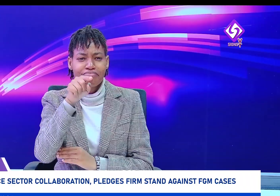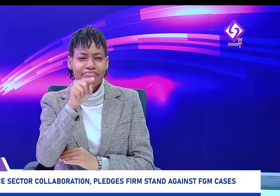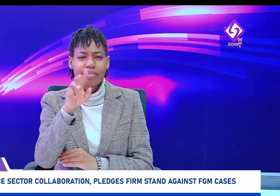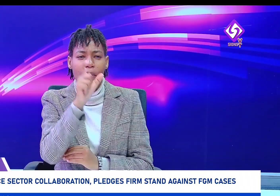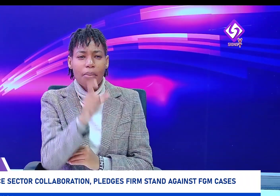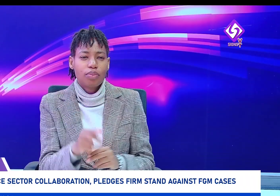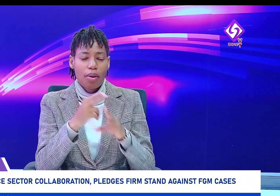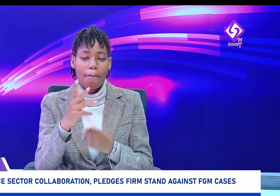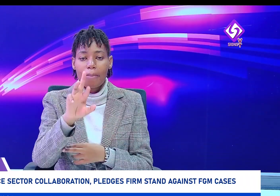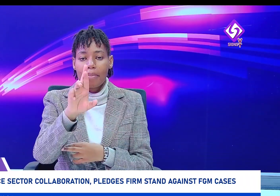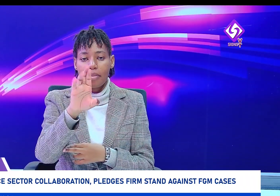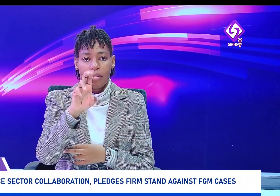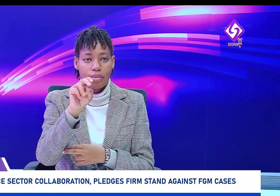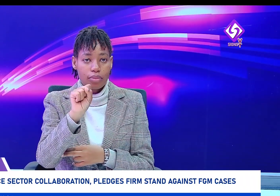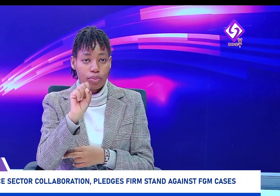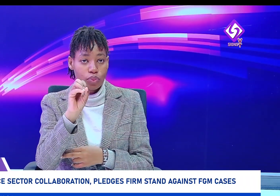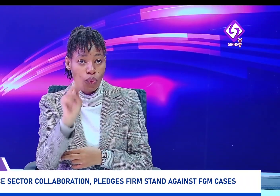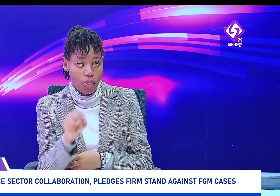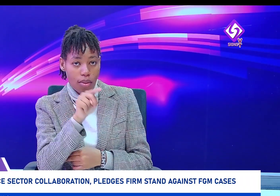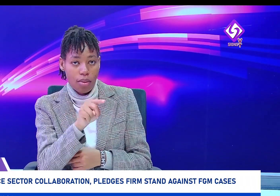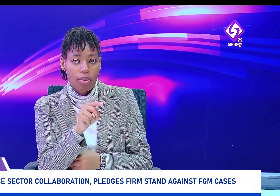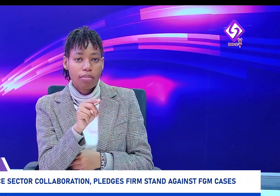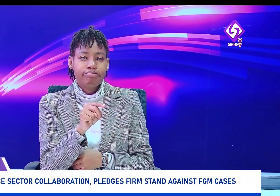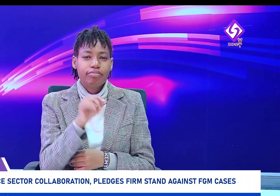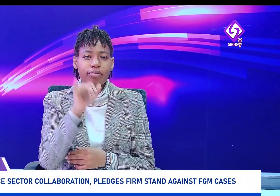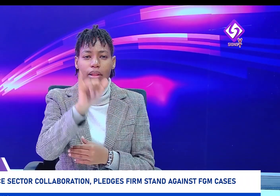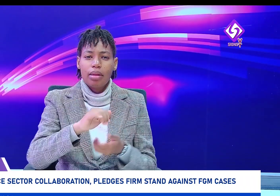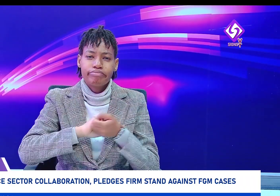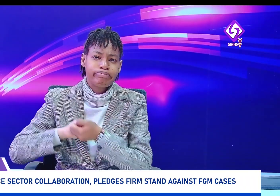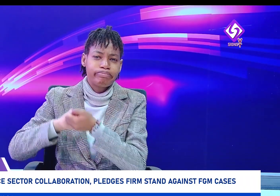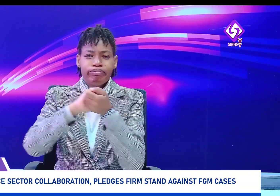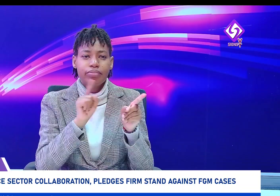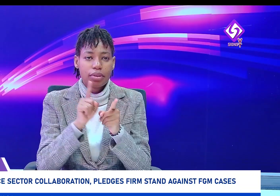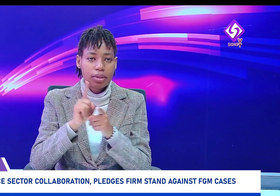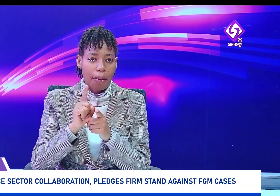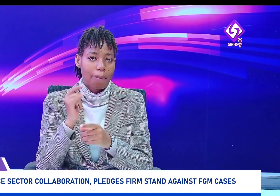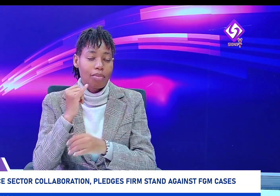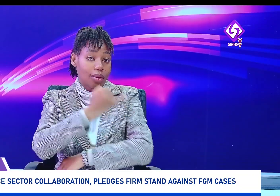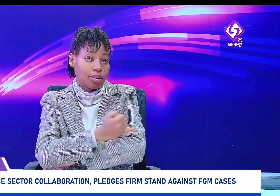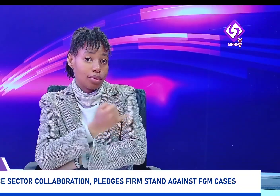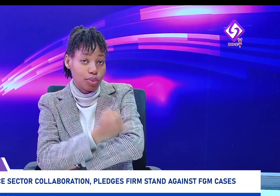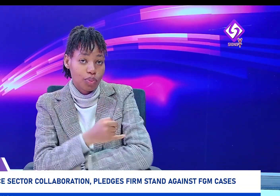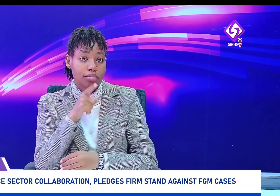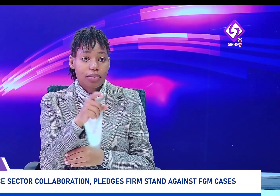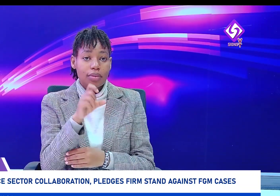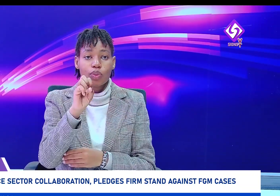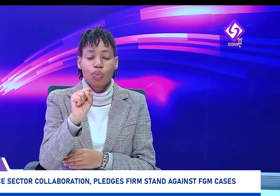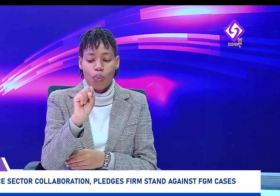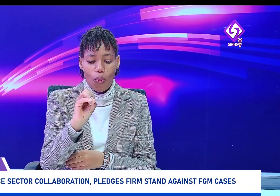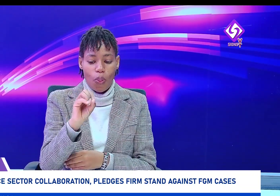Kenya's Director of Public Prosecutions, DPP Ranson Ingonga, affirmed that collaboration across